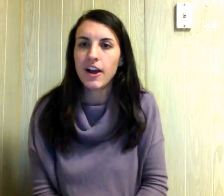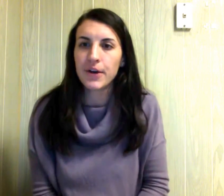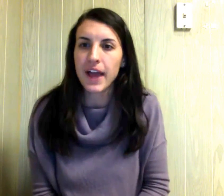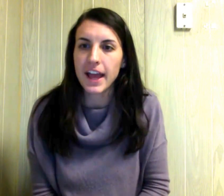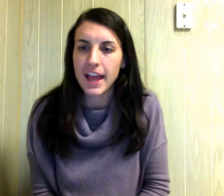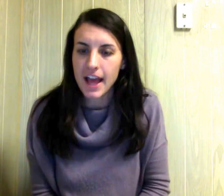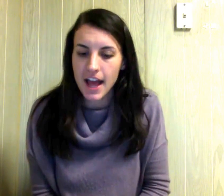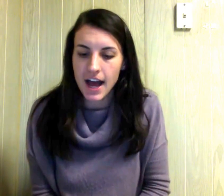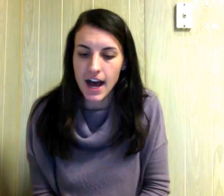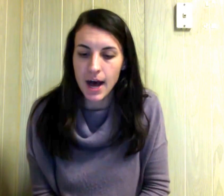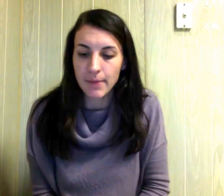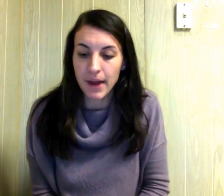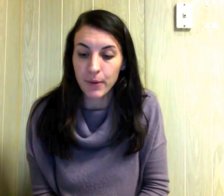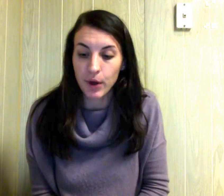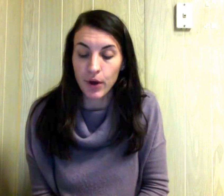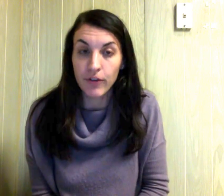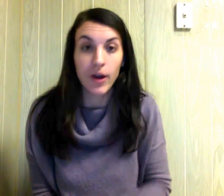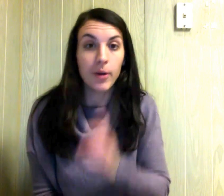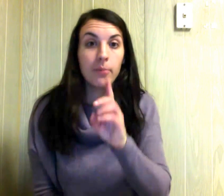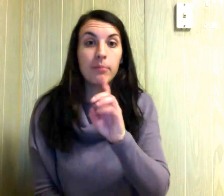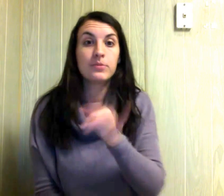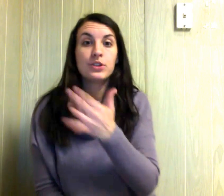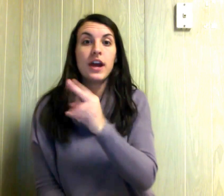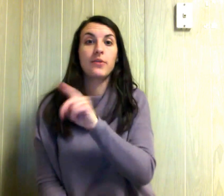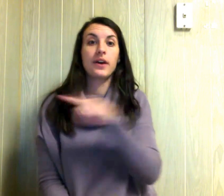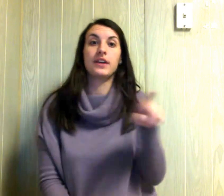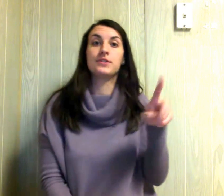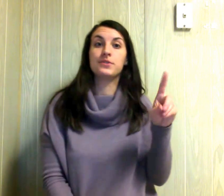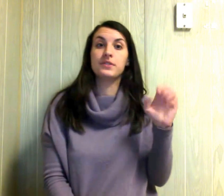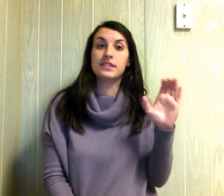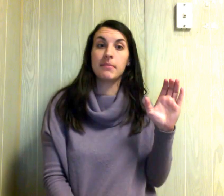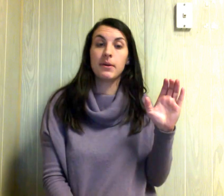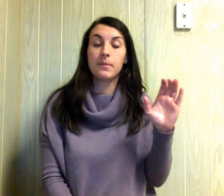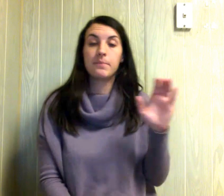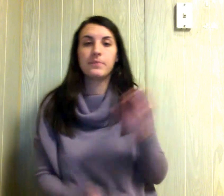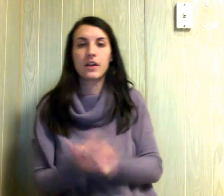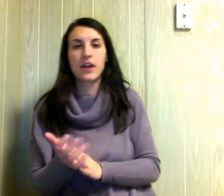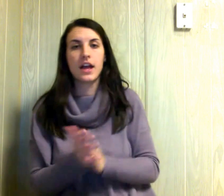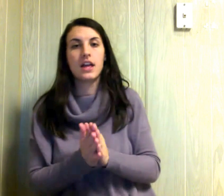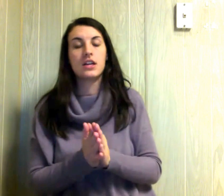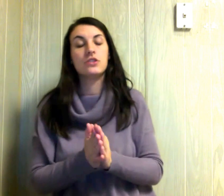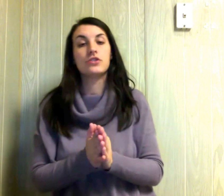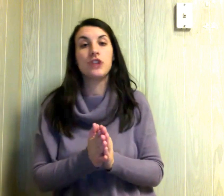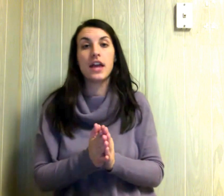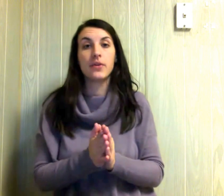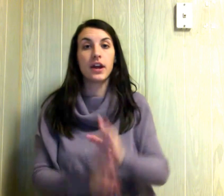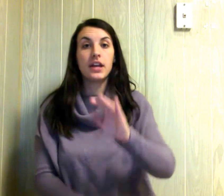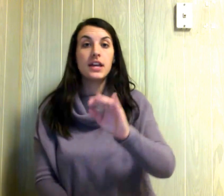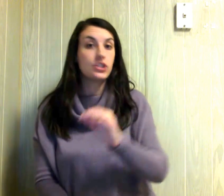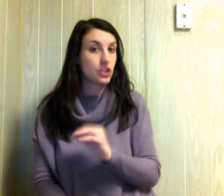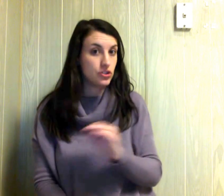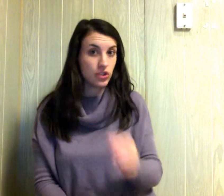Okay. Now we'll go from January to December. Okay. So January is just